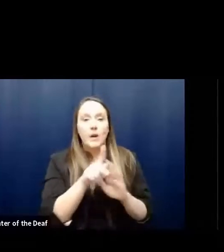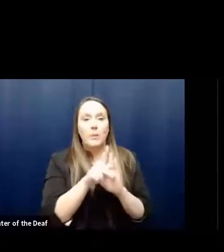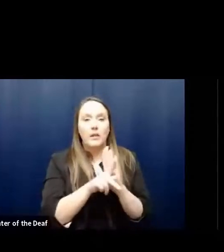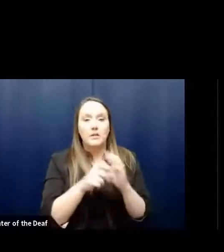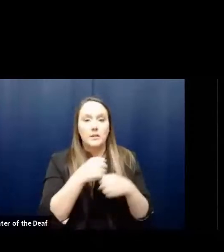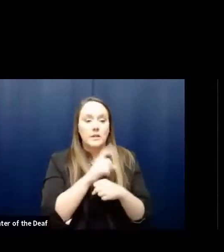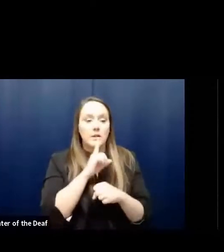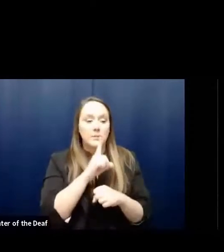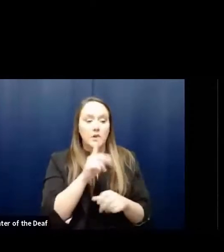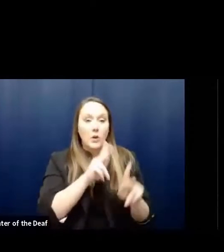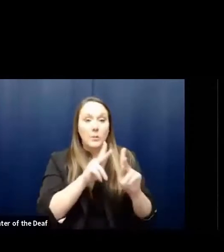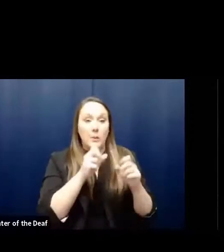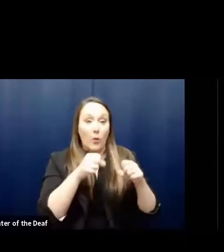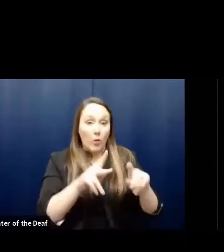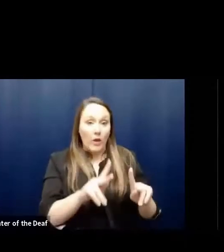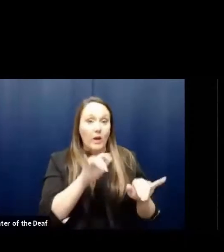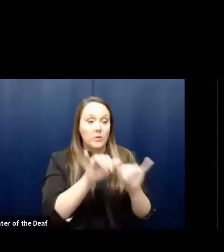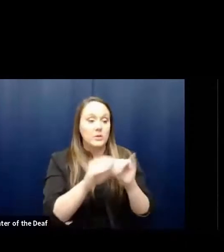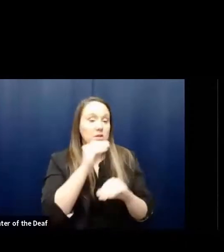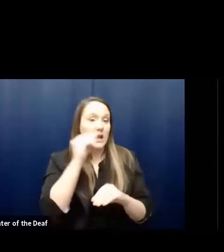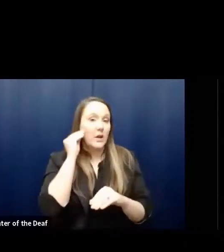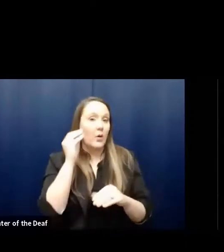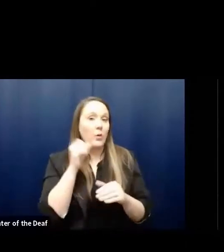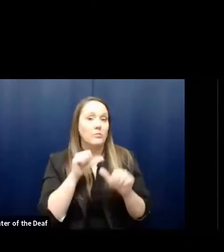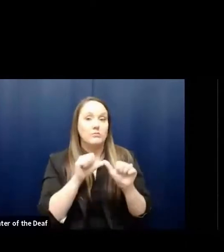able to stay home and continue to earn a paycheck.